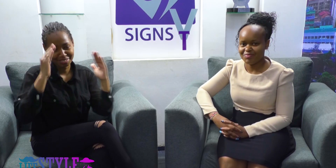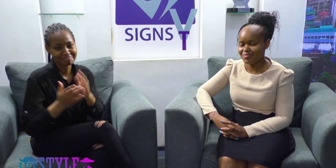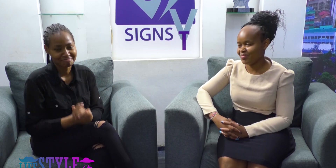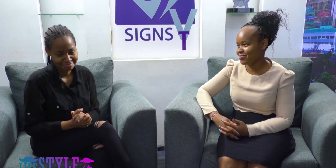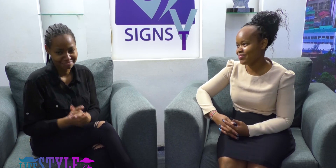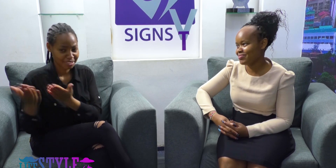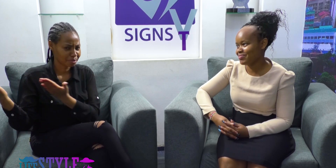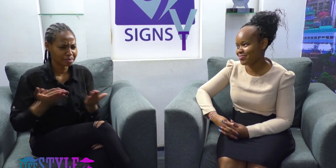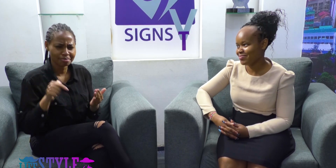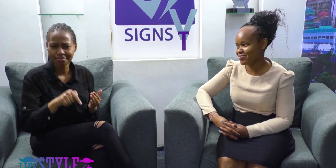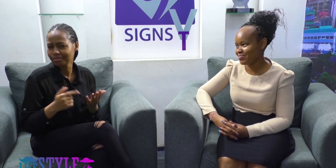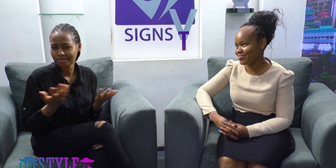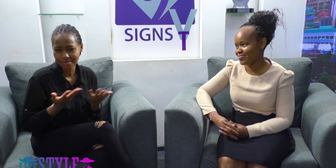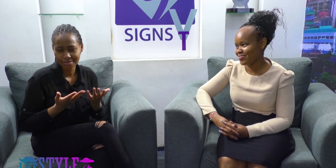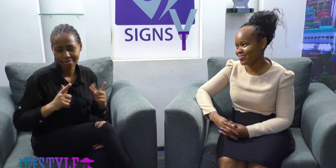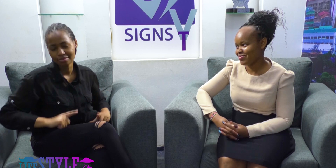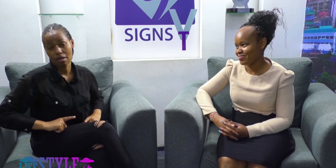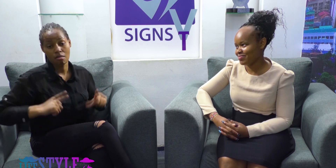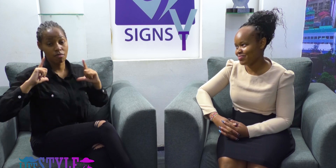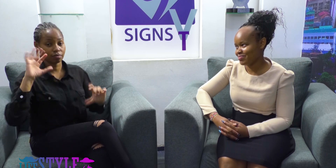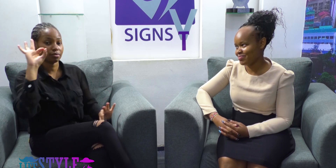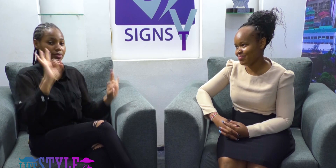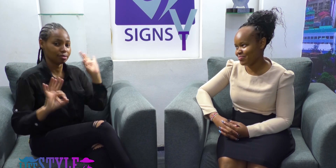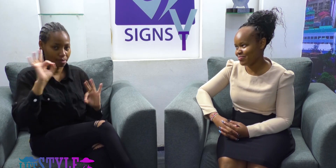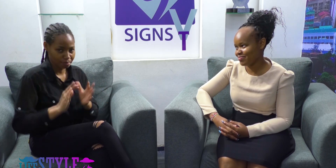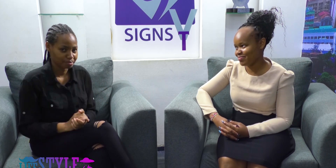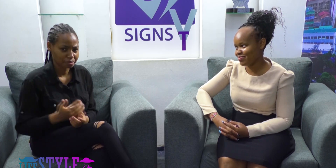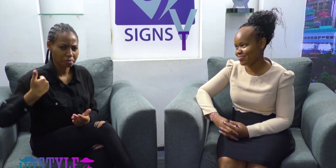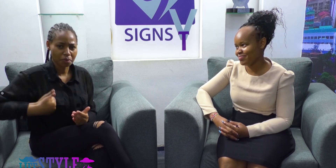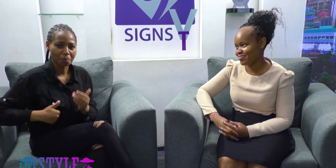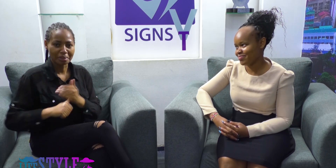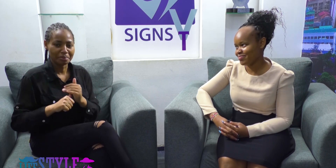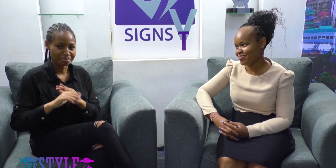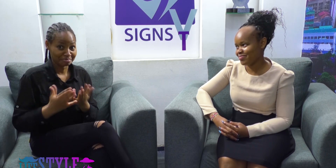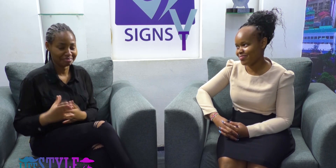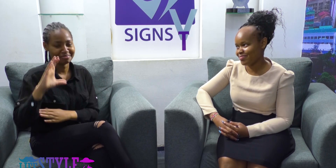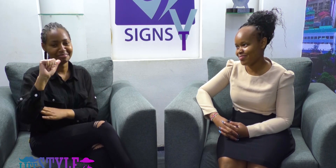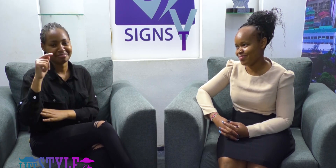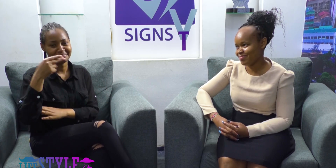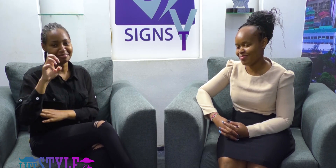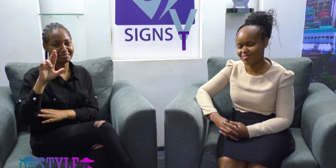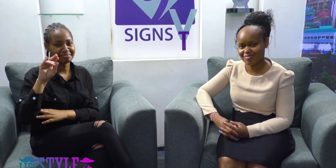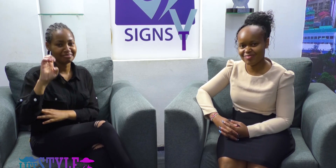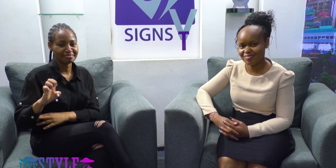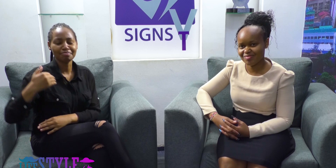Hello, welcome to Lifestyle Show. I am your host,